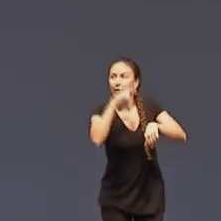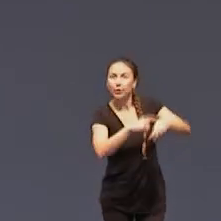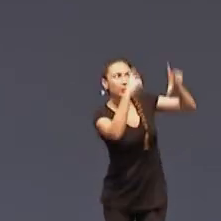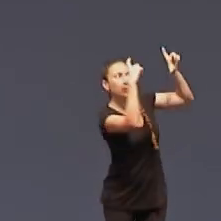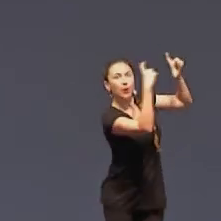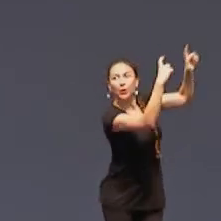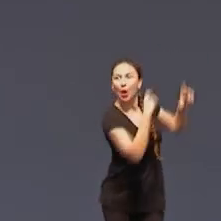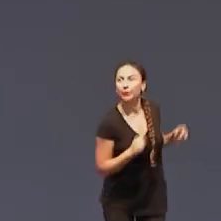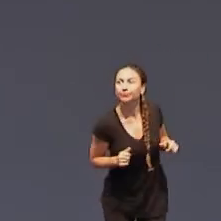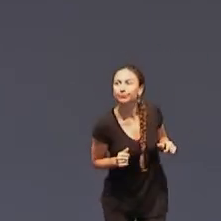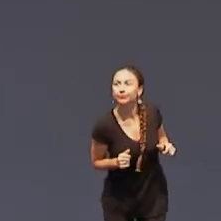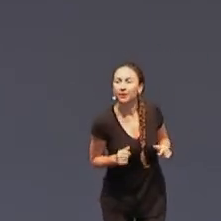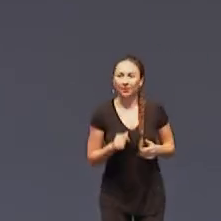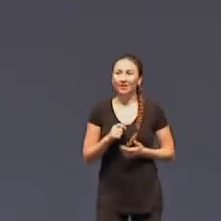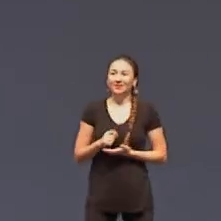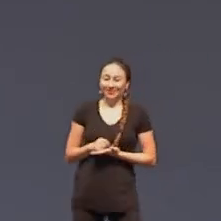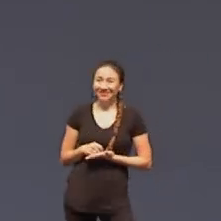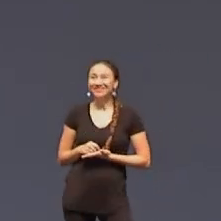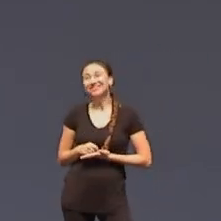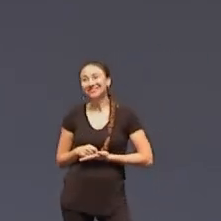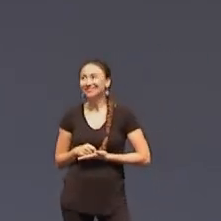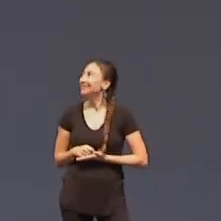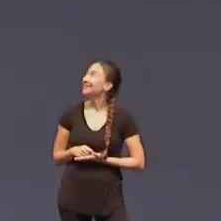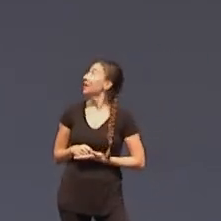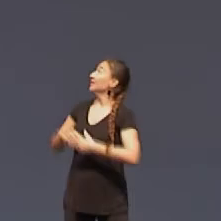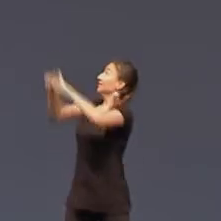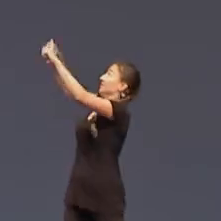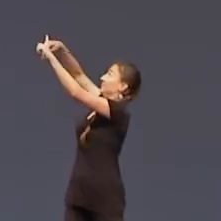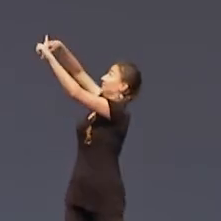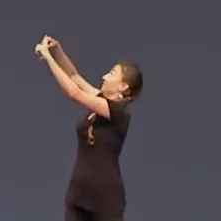Stop looking at the clock, young lady.